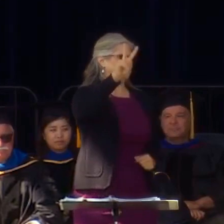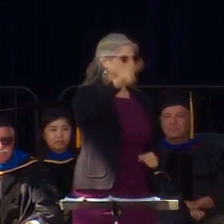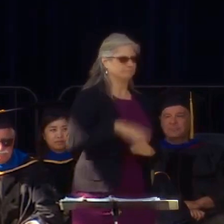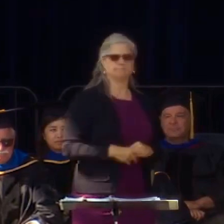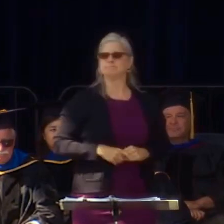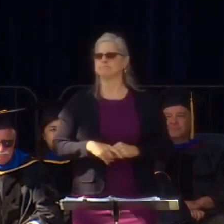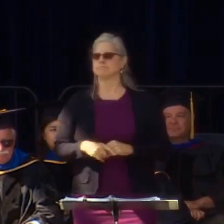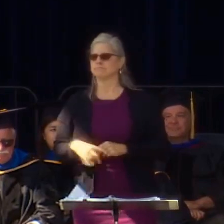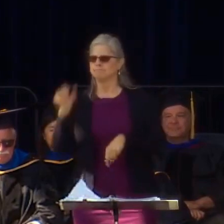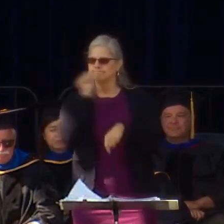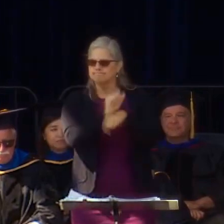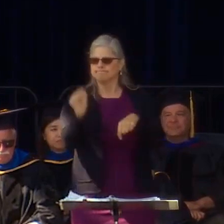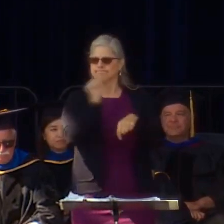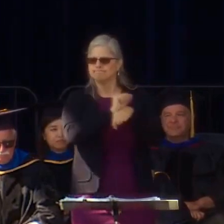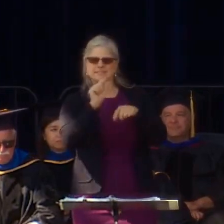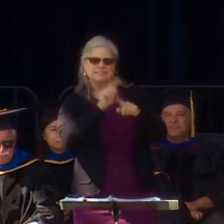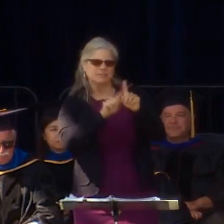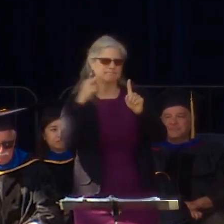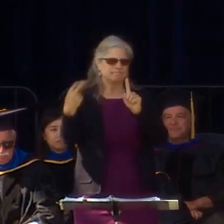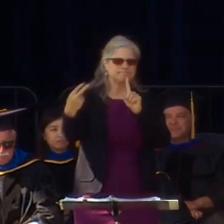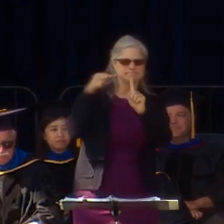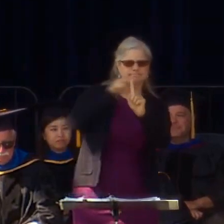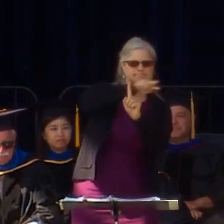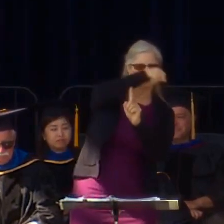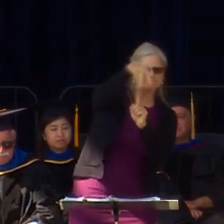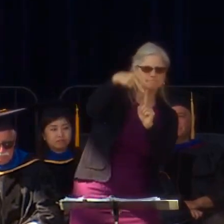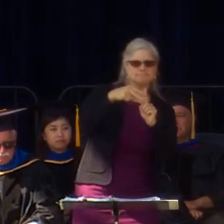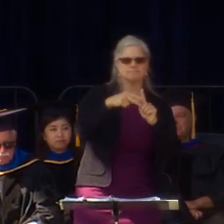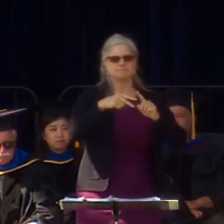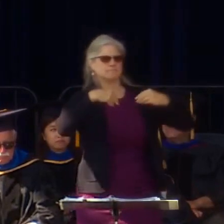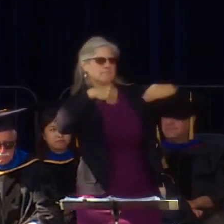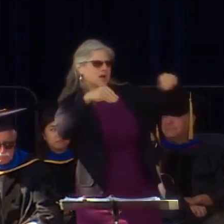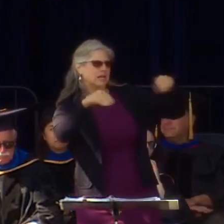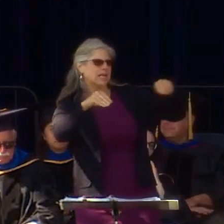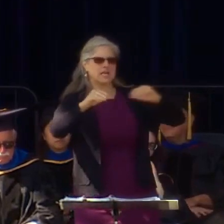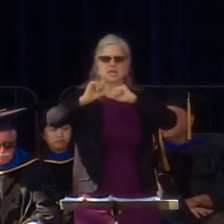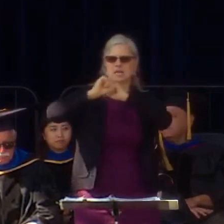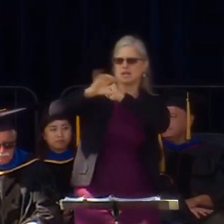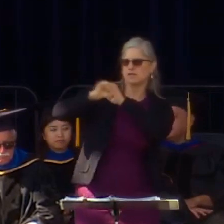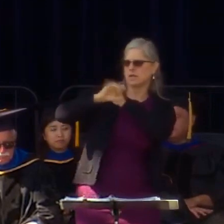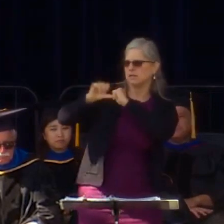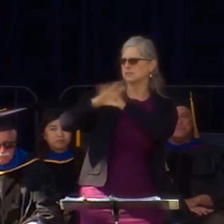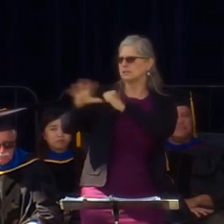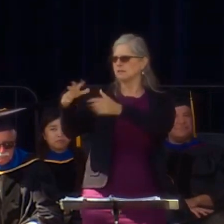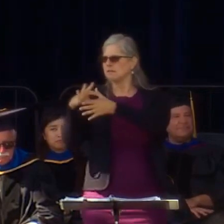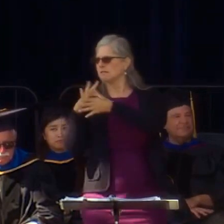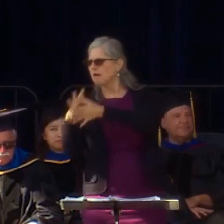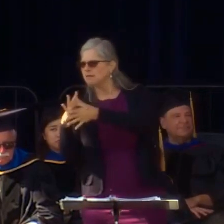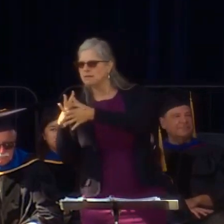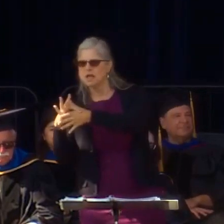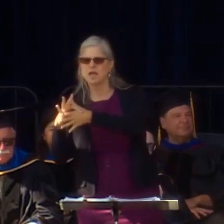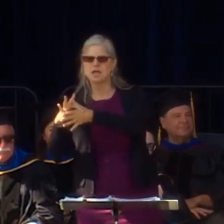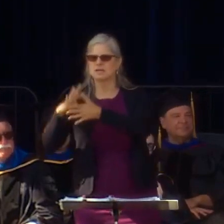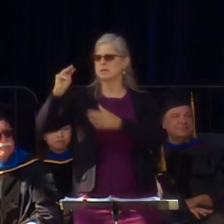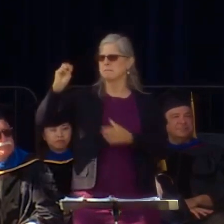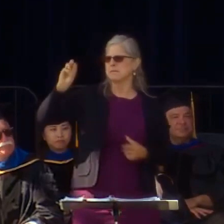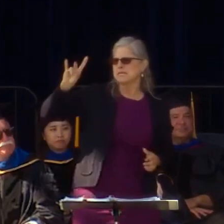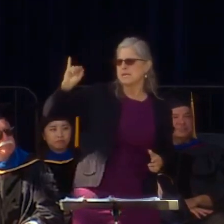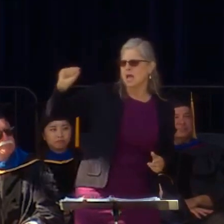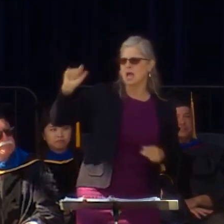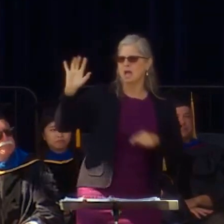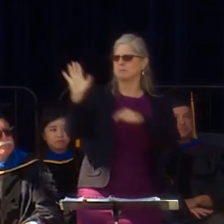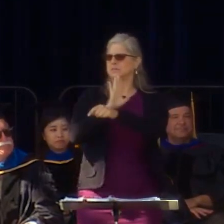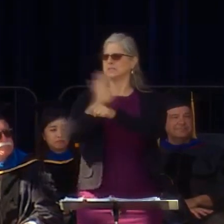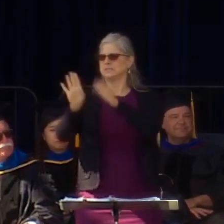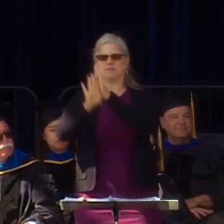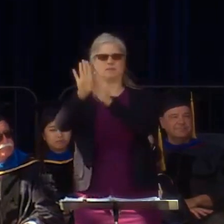From there, I worked all angles of digital marketing, advertising, content, media, and